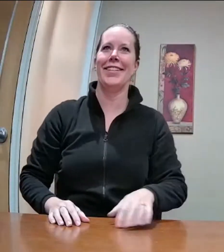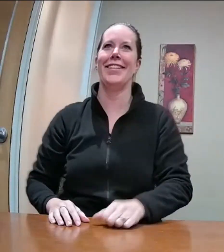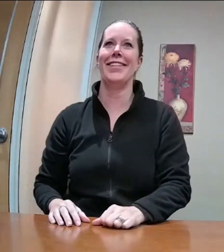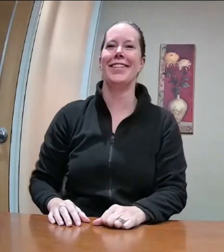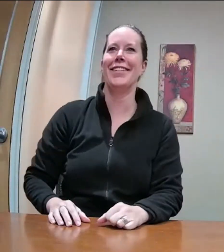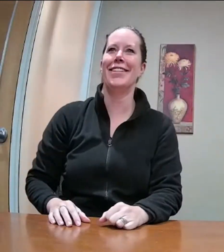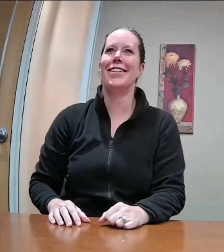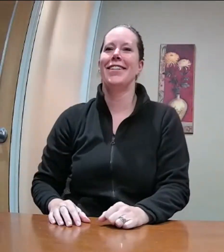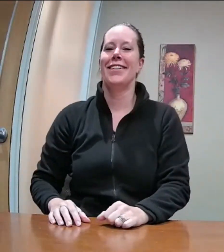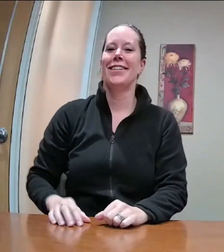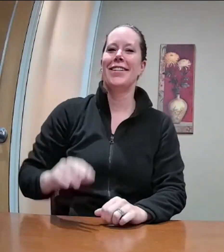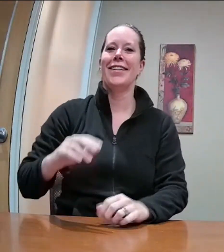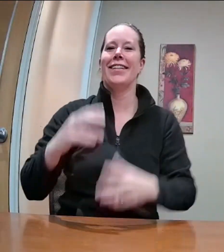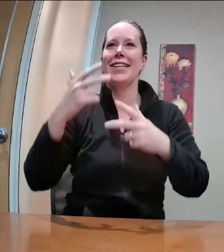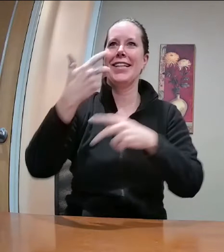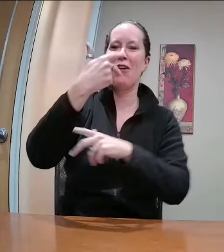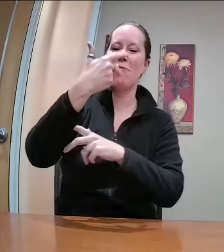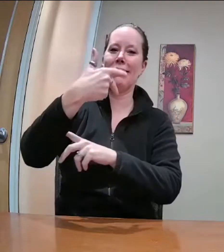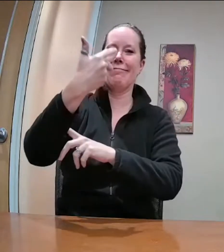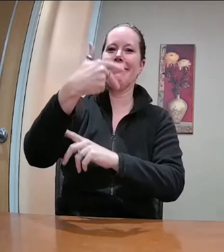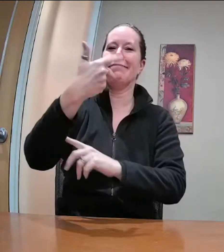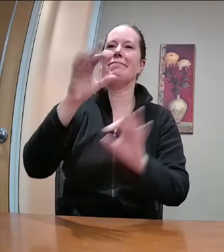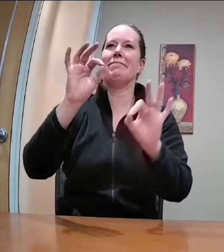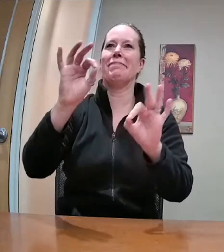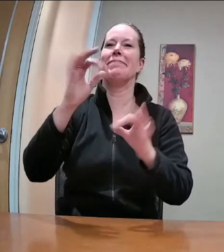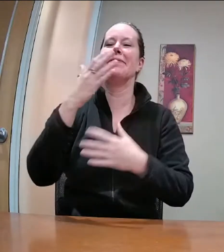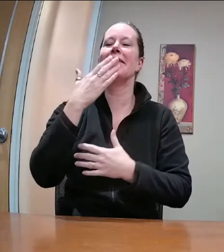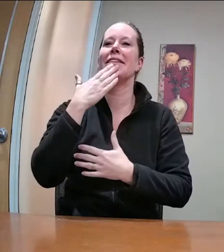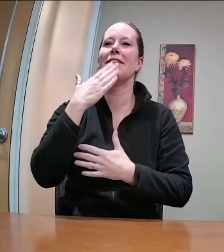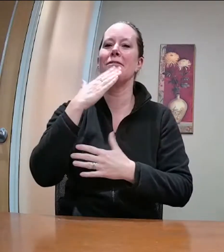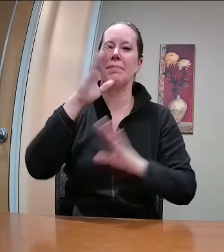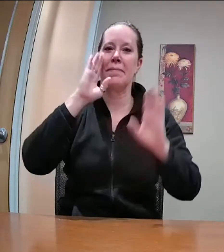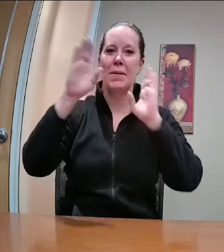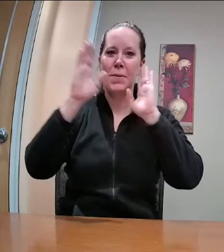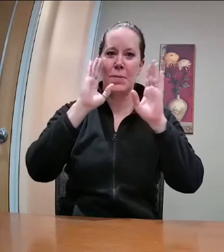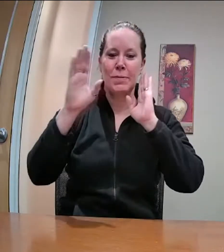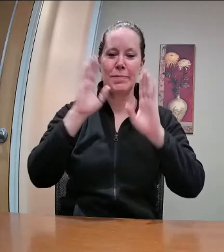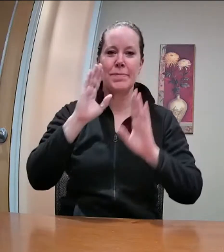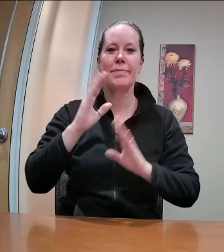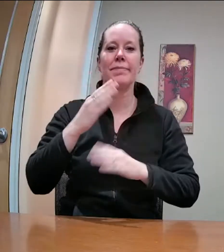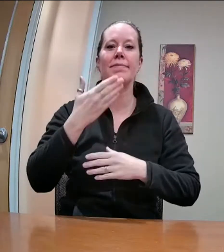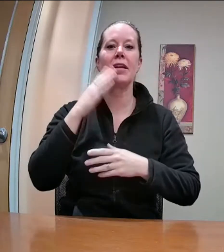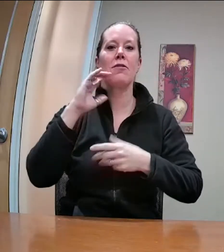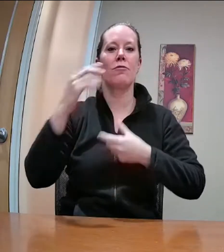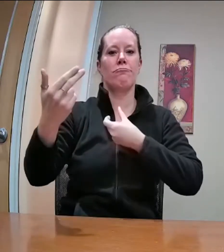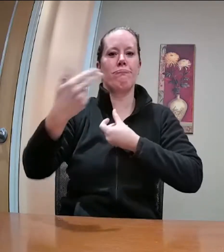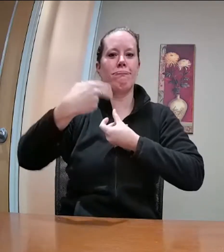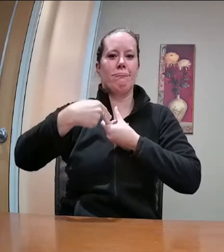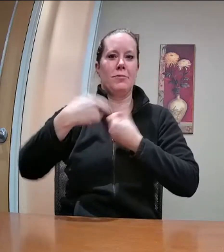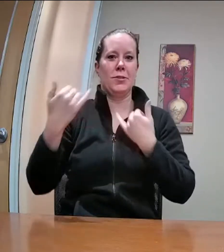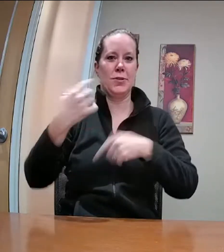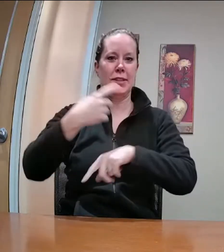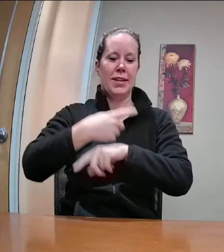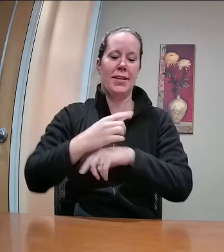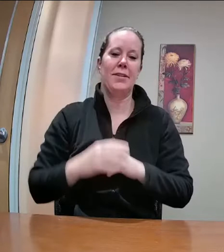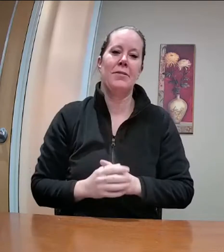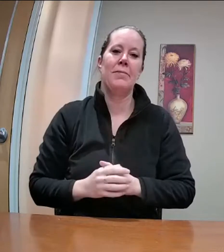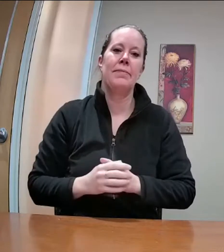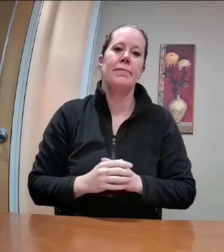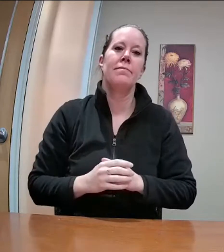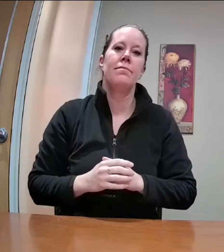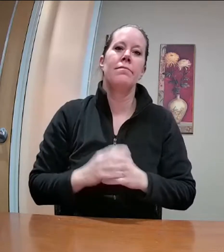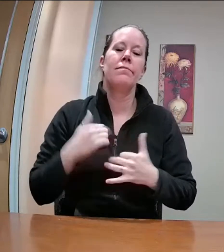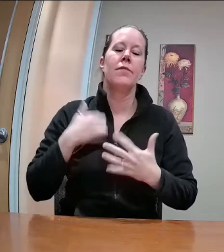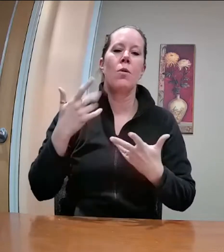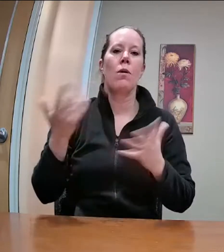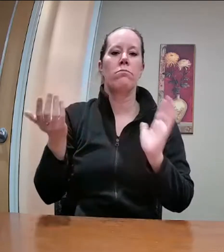Sorry, but we just get adjusted. Good. Okay. Hello, everybody. Thank you for joining us today. I just thought